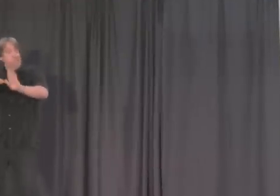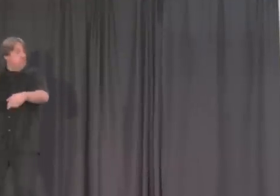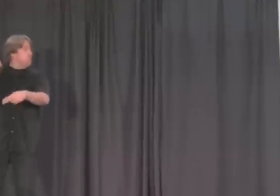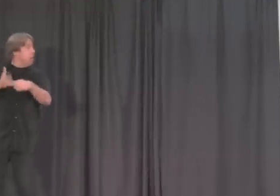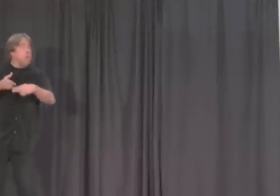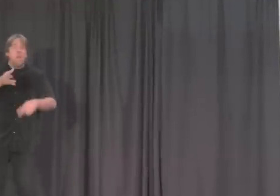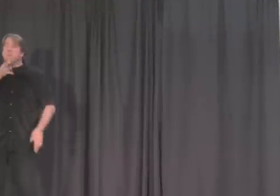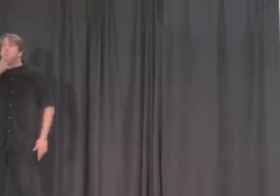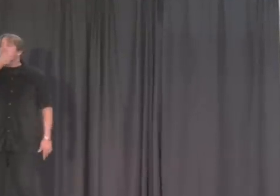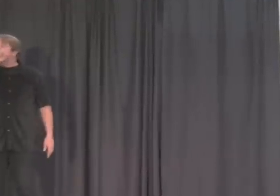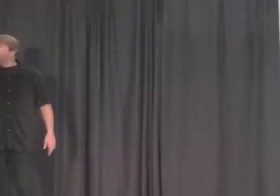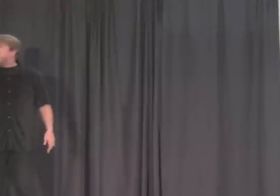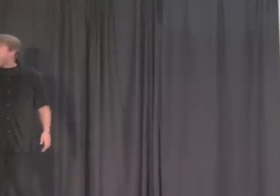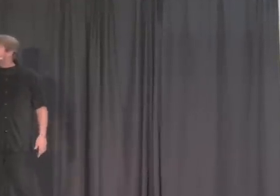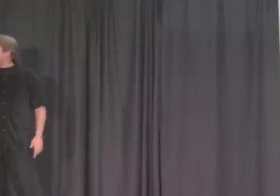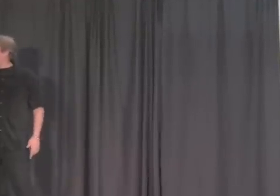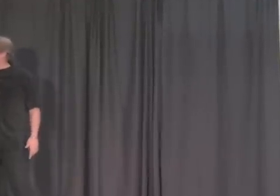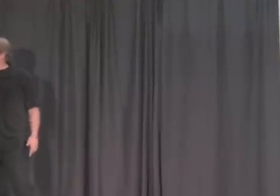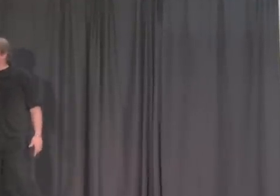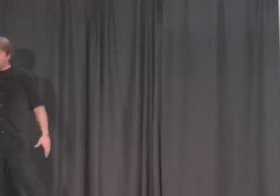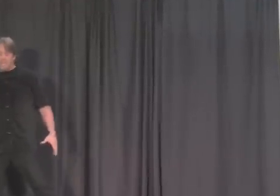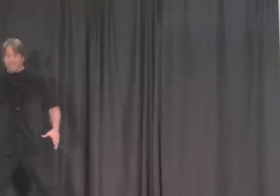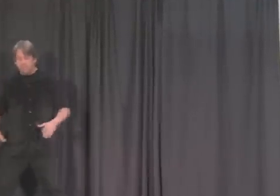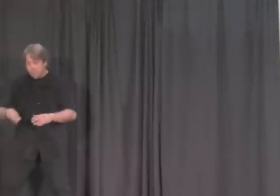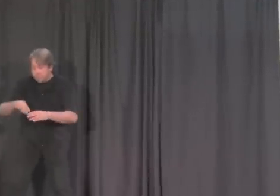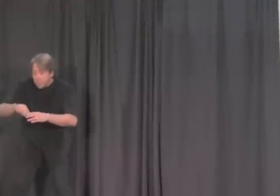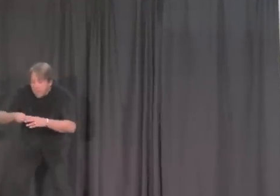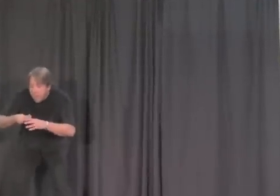mother became Momzilla.